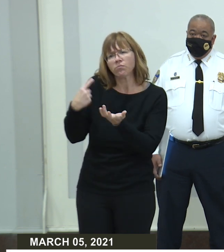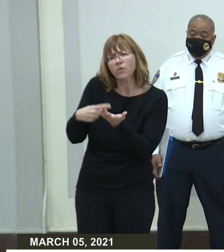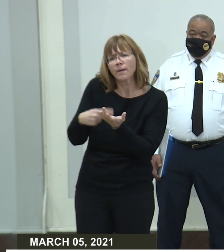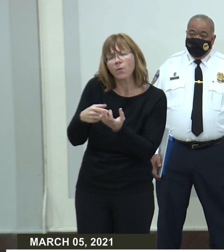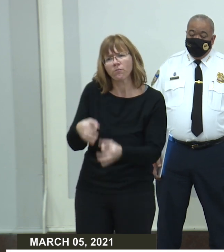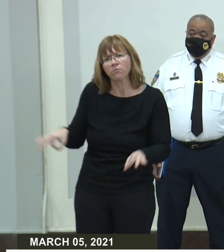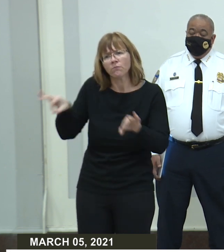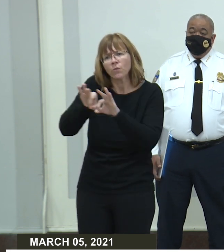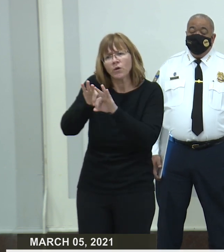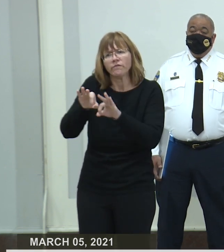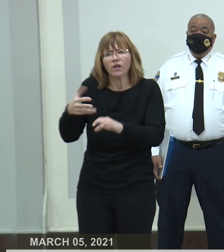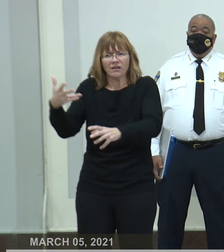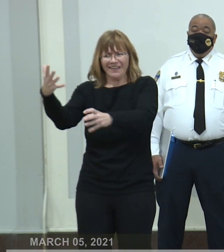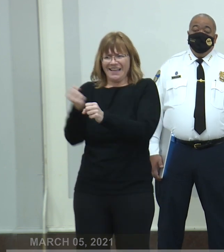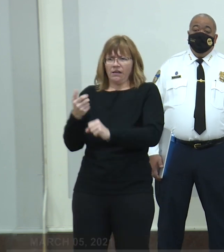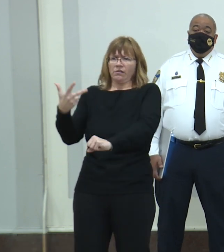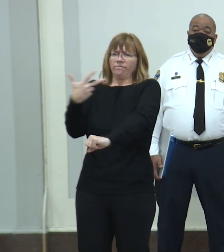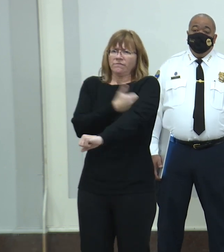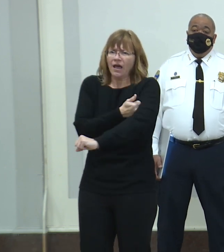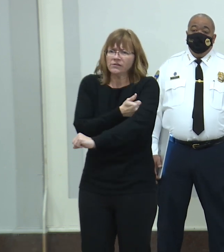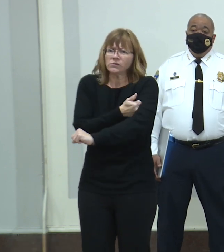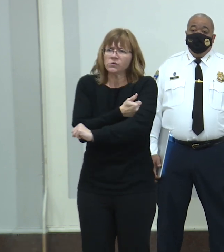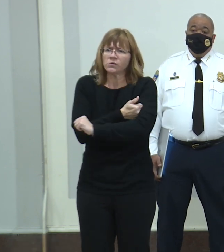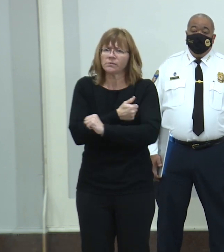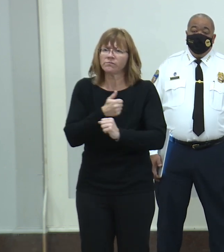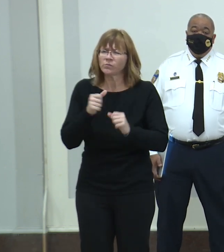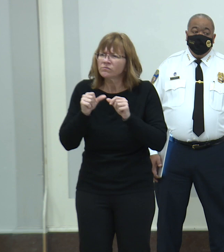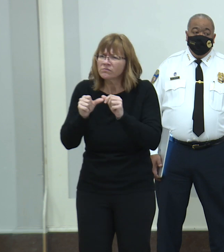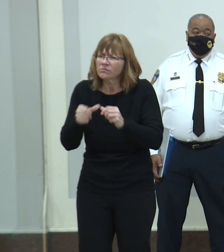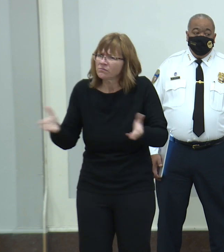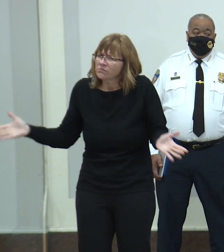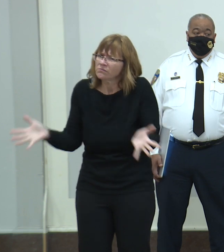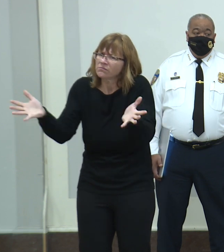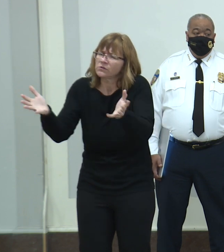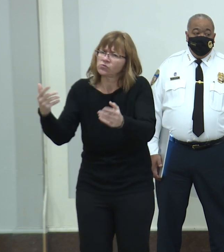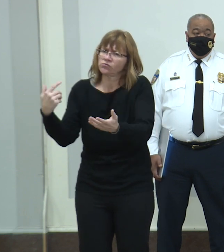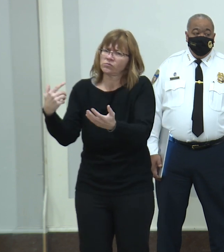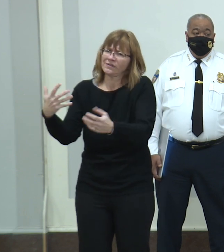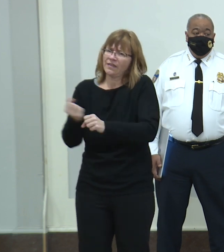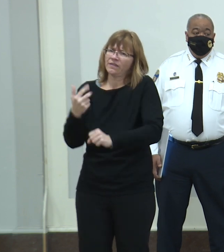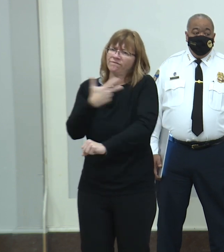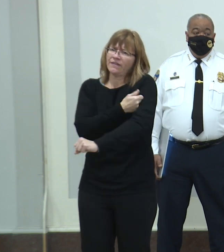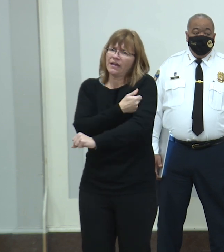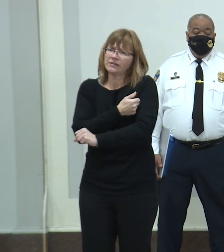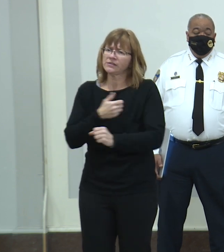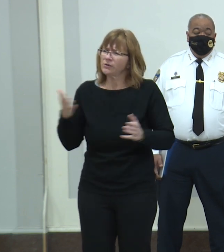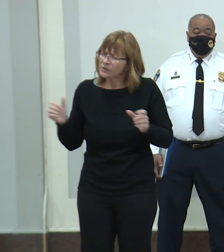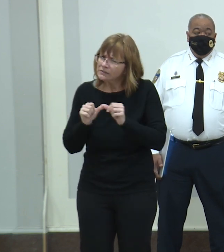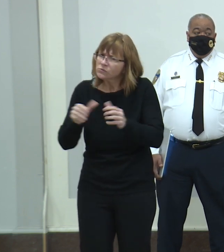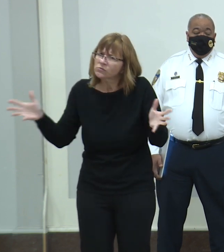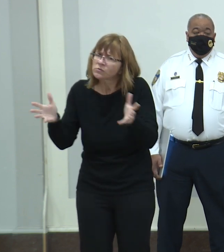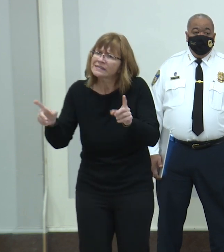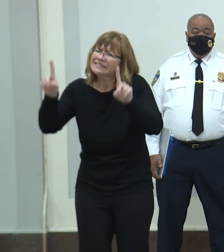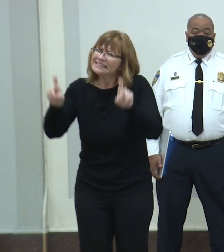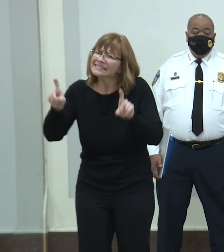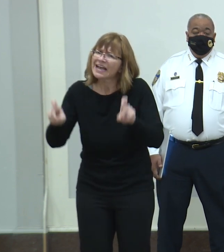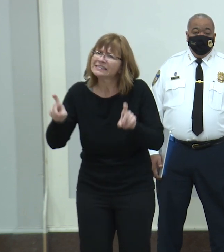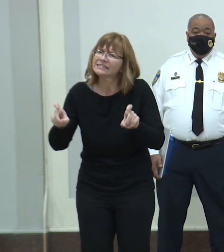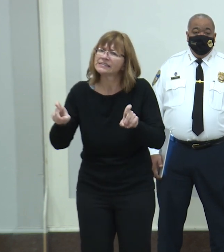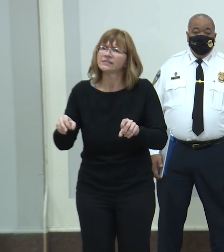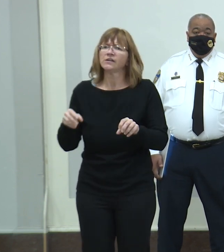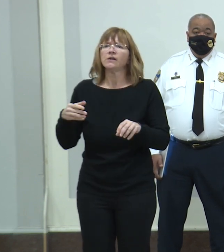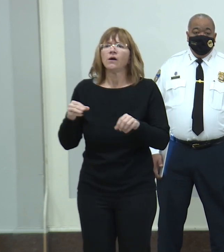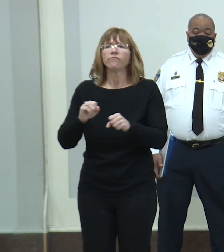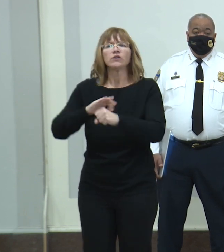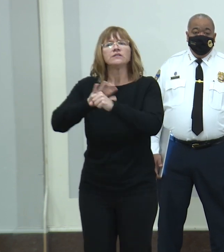available, we are also noticing a slight decrease in the number of individuals seeking testing for COVID-19. Testing for COVID-19 remains